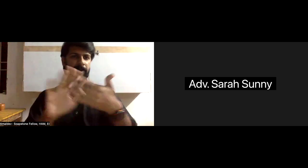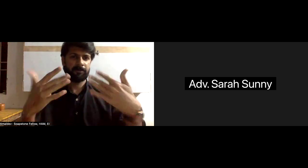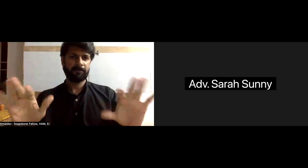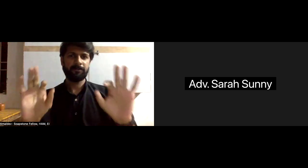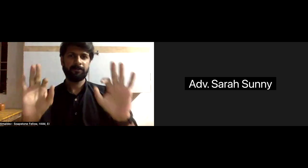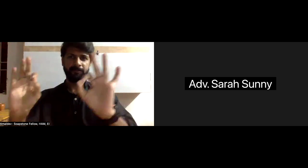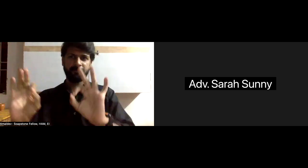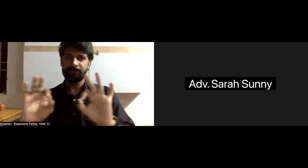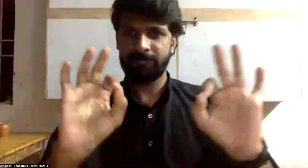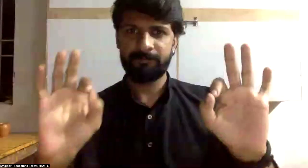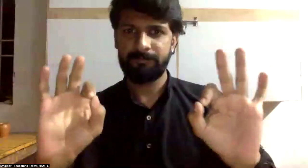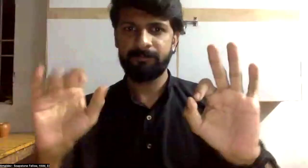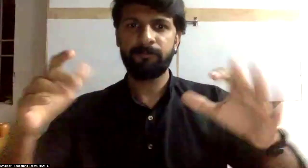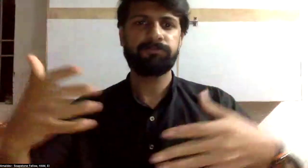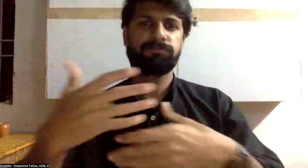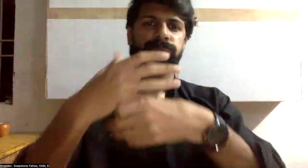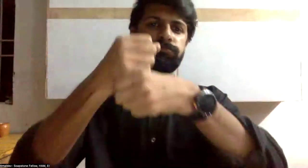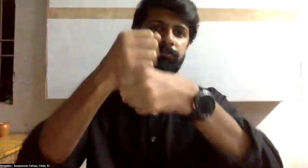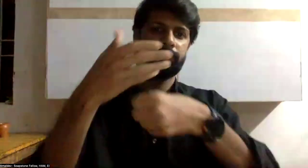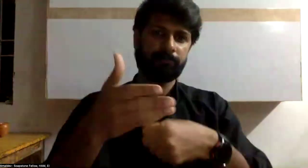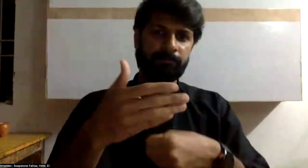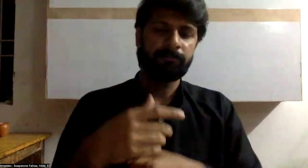All right. I think we'll